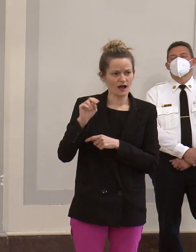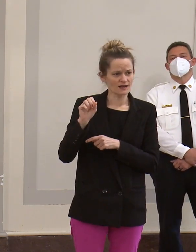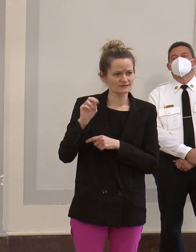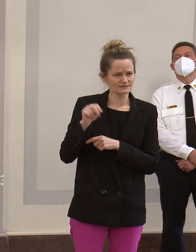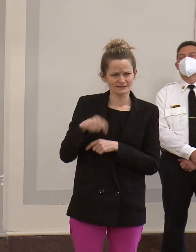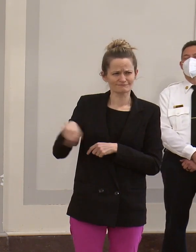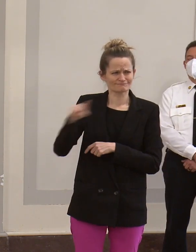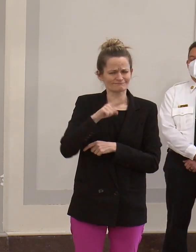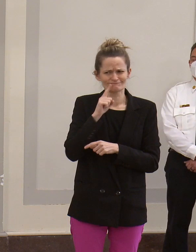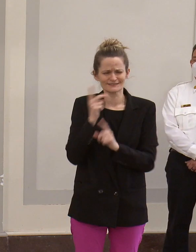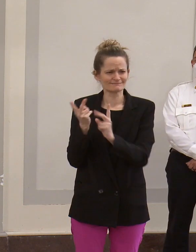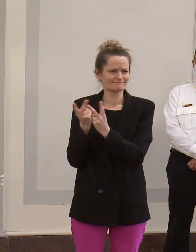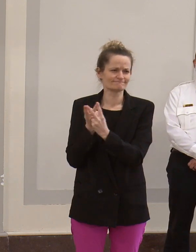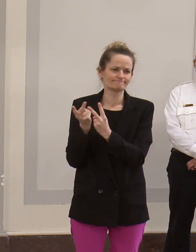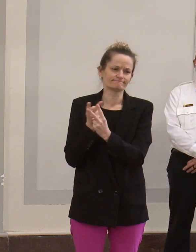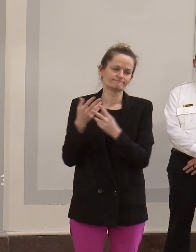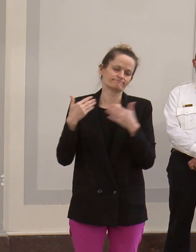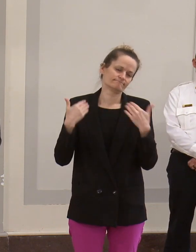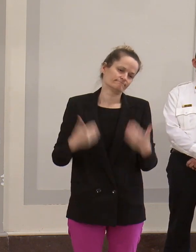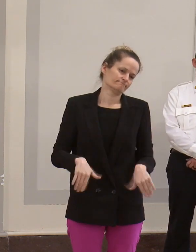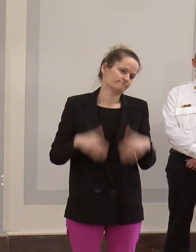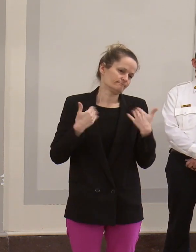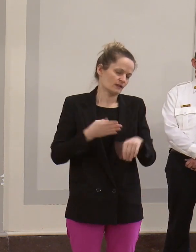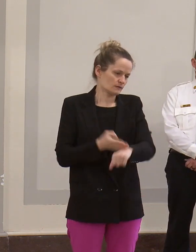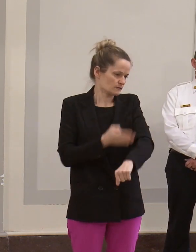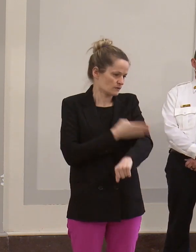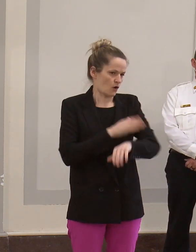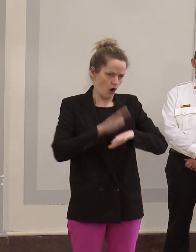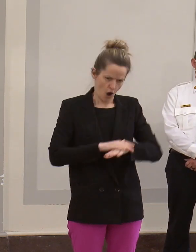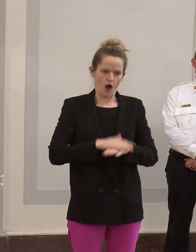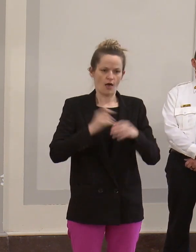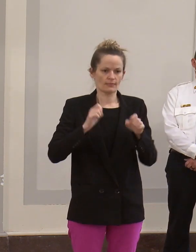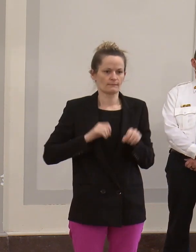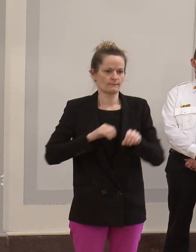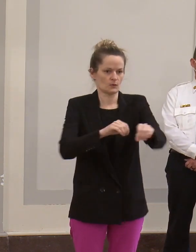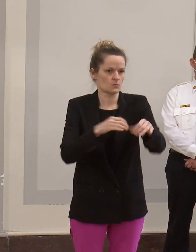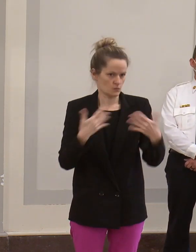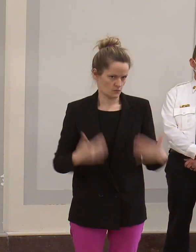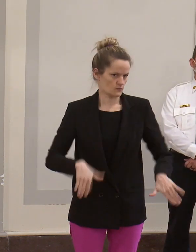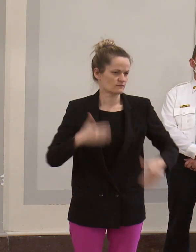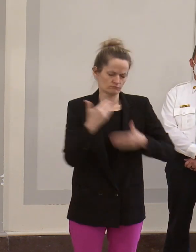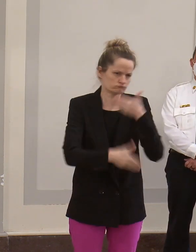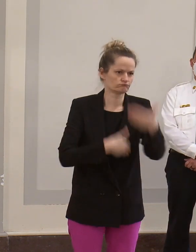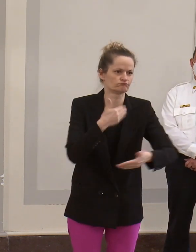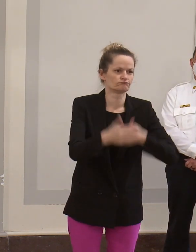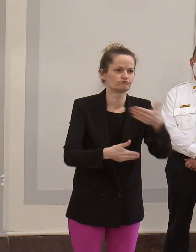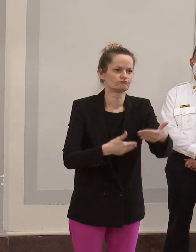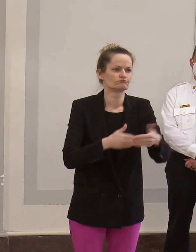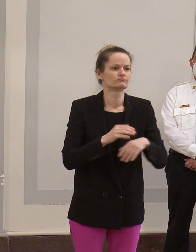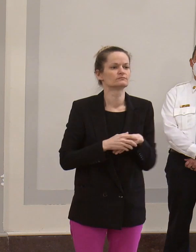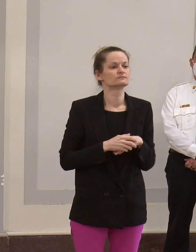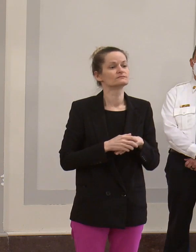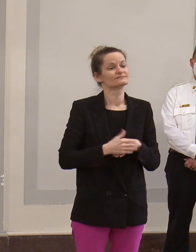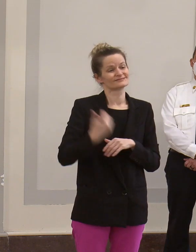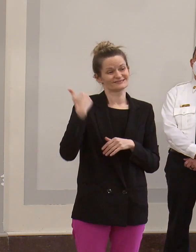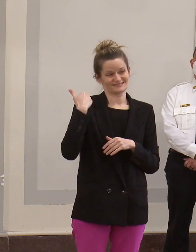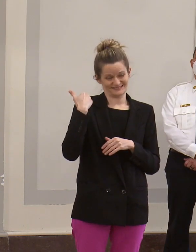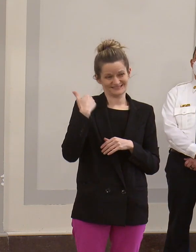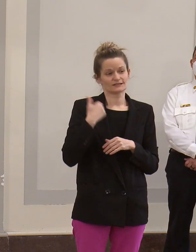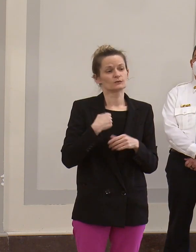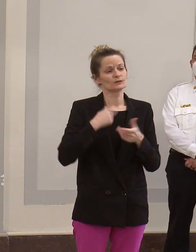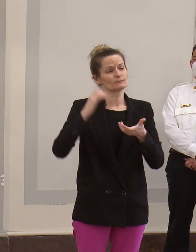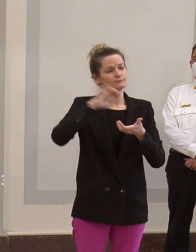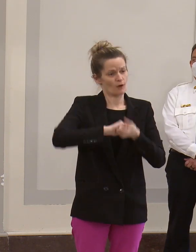ground in this issue. Since May 11th, we partnered with the City of Baltimore, the Health Department,